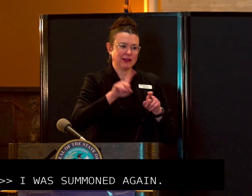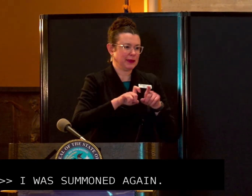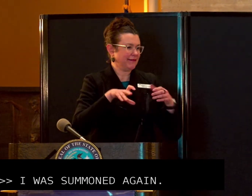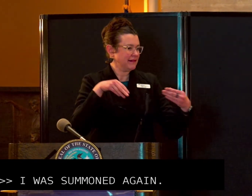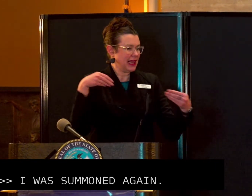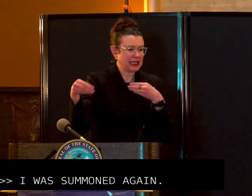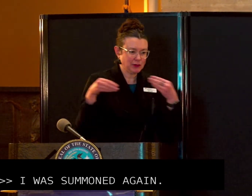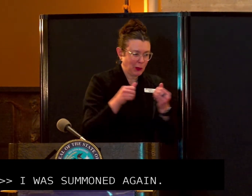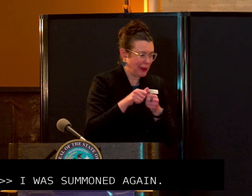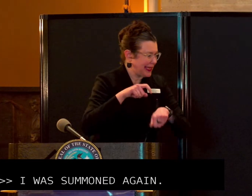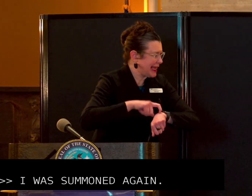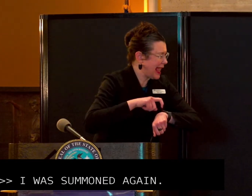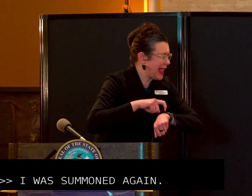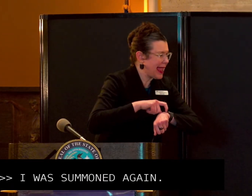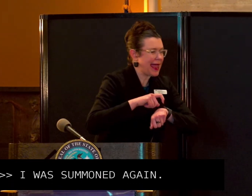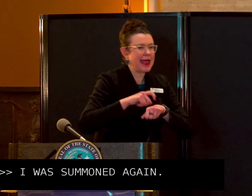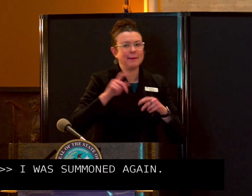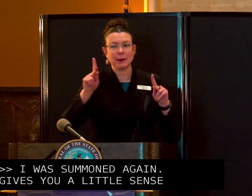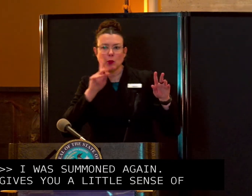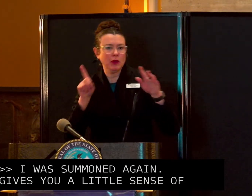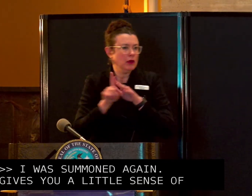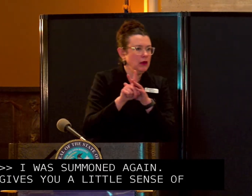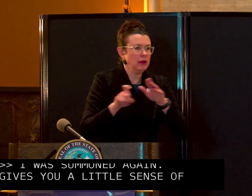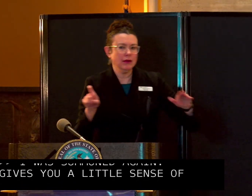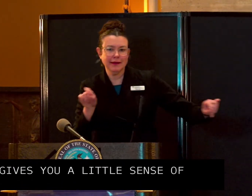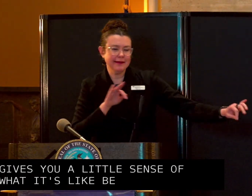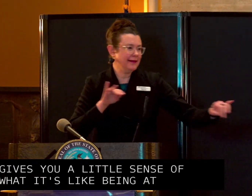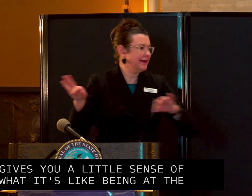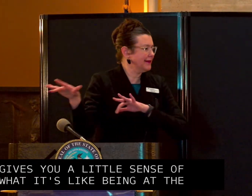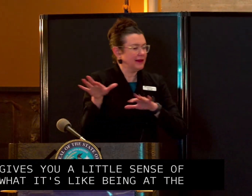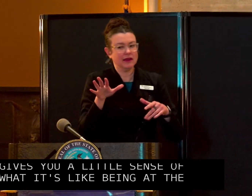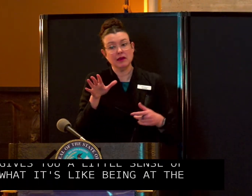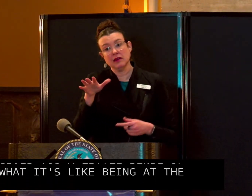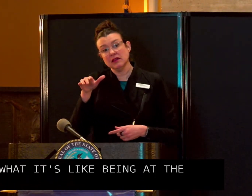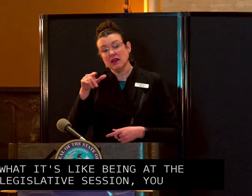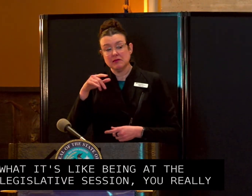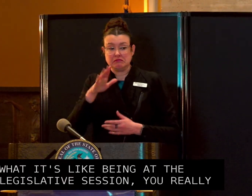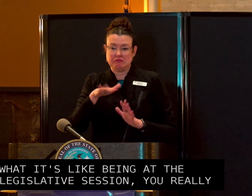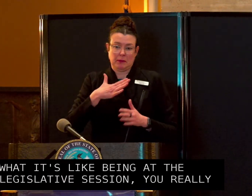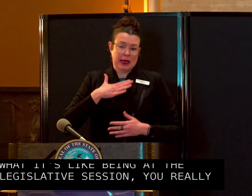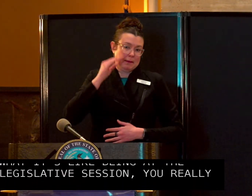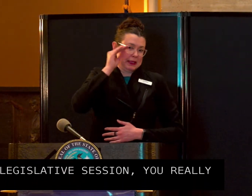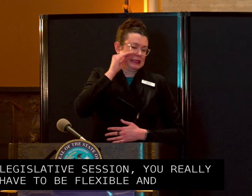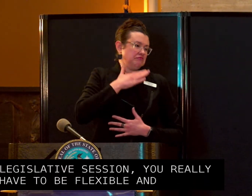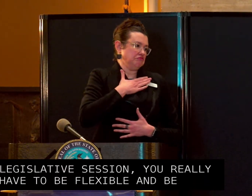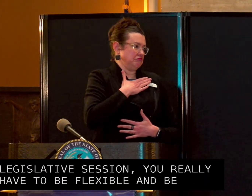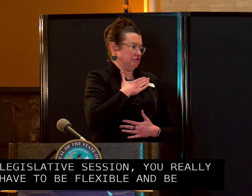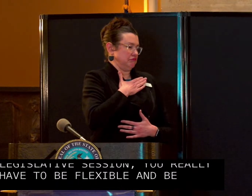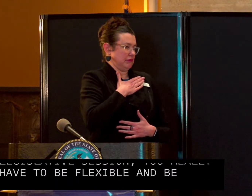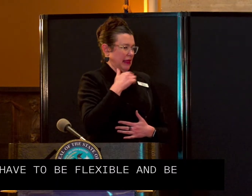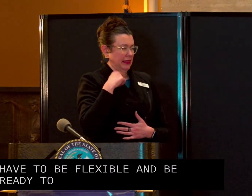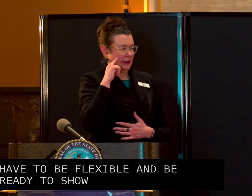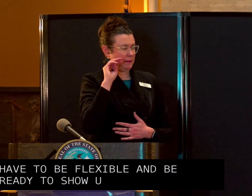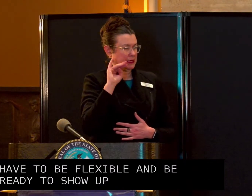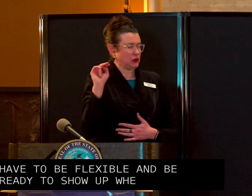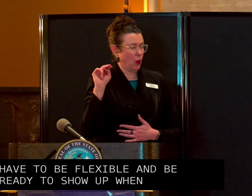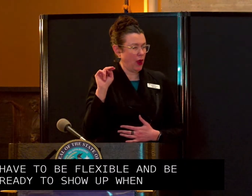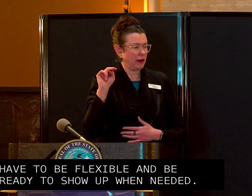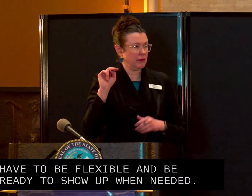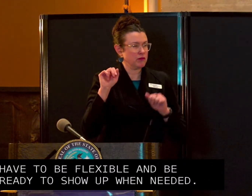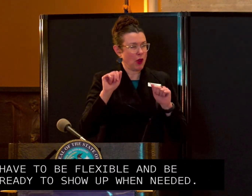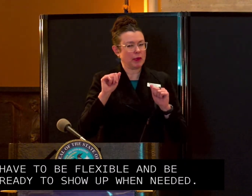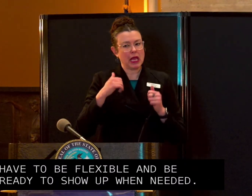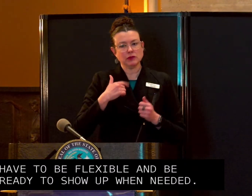Gives you a little sense of what it's like being at the legislative session. You really have to be flexible and be ready to show up when needed. In